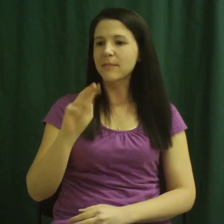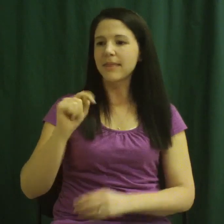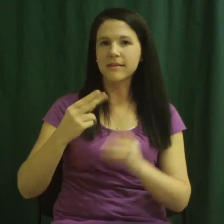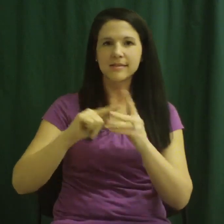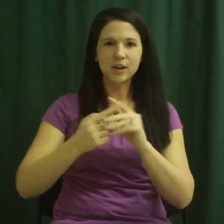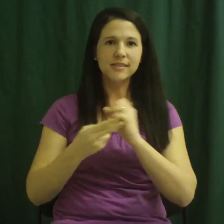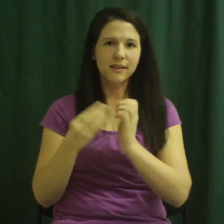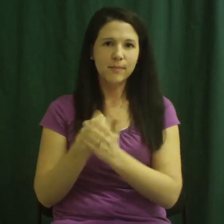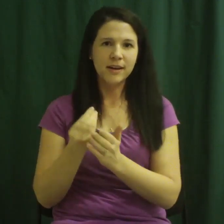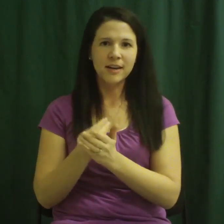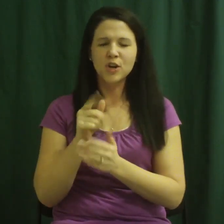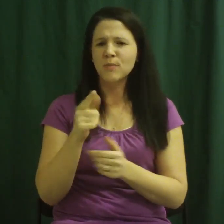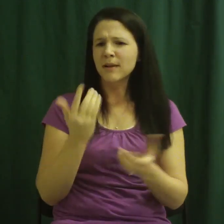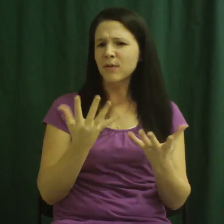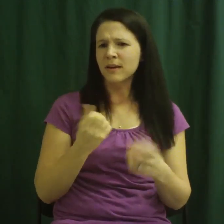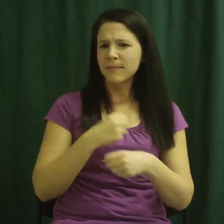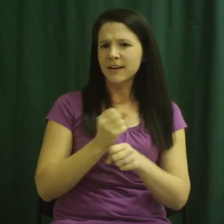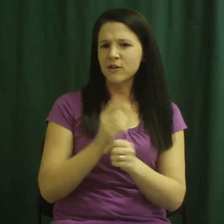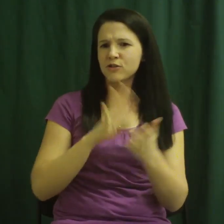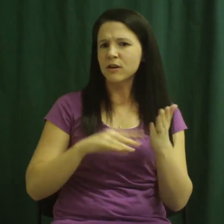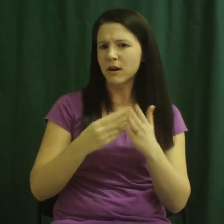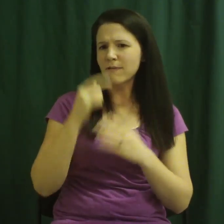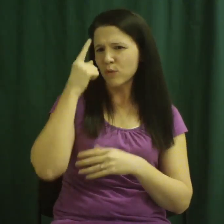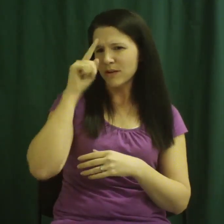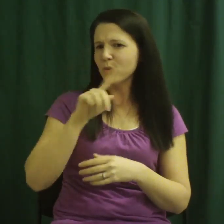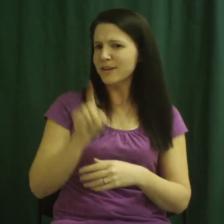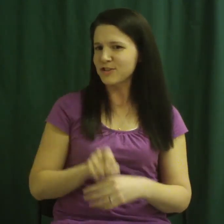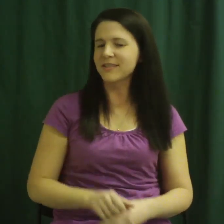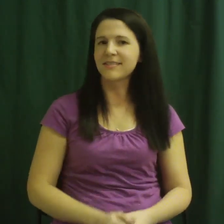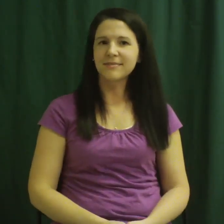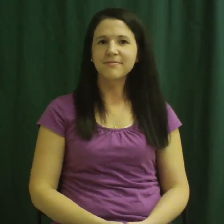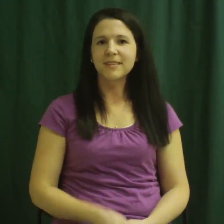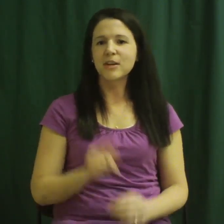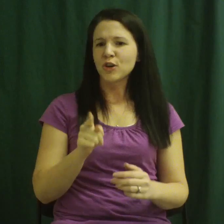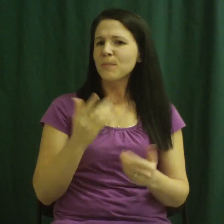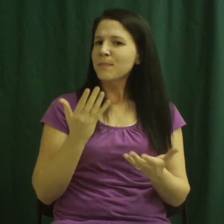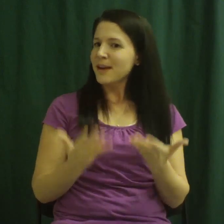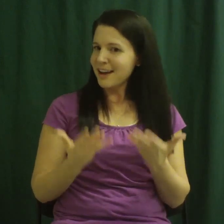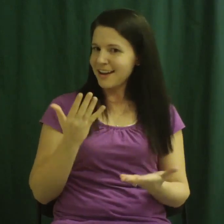You might want to make a chart for this one. You might want to make a chart.